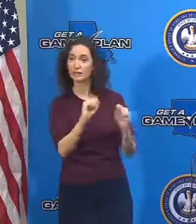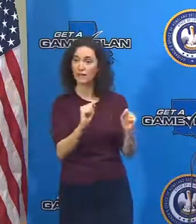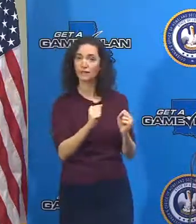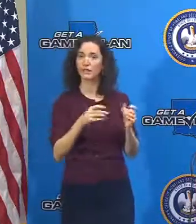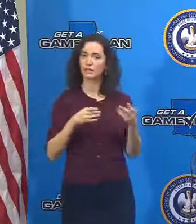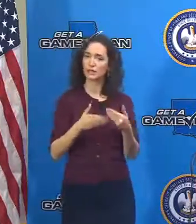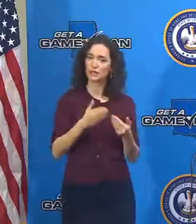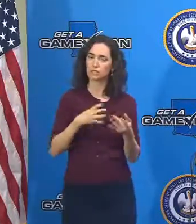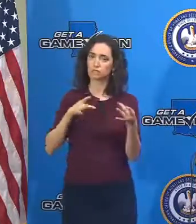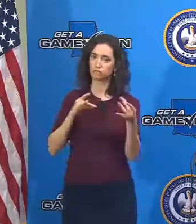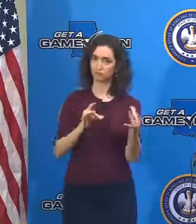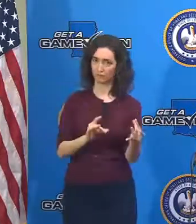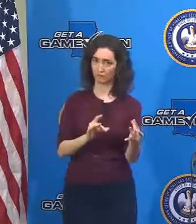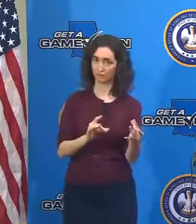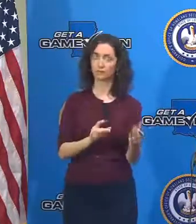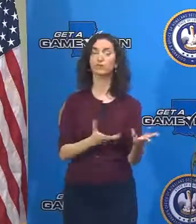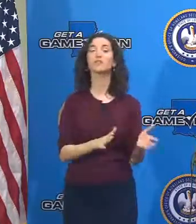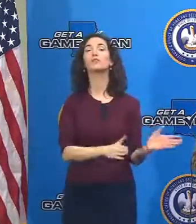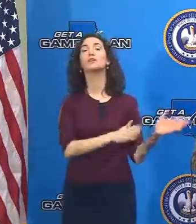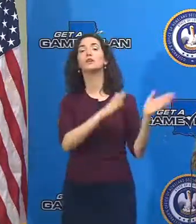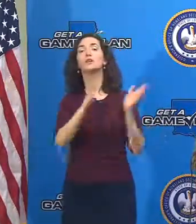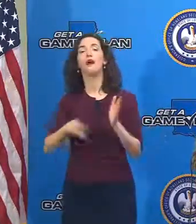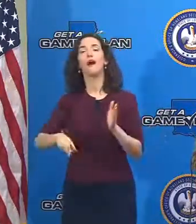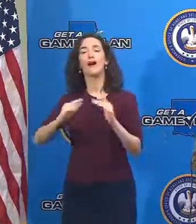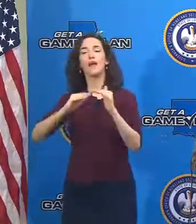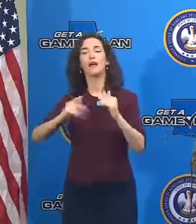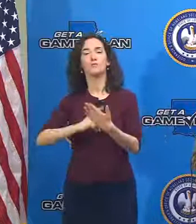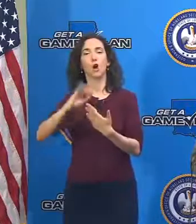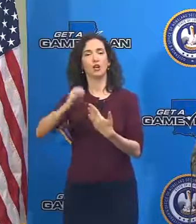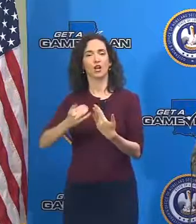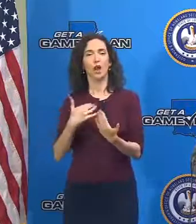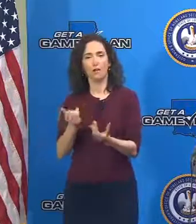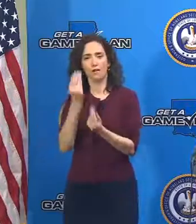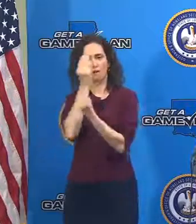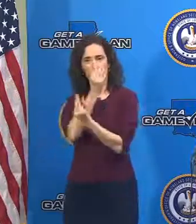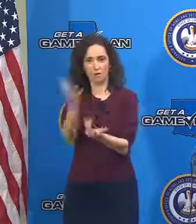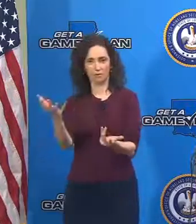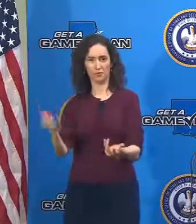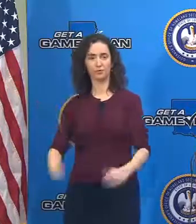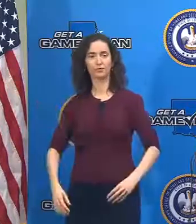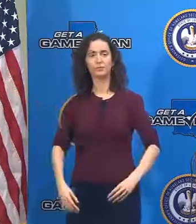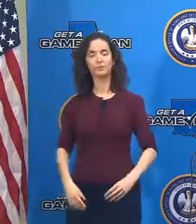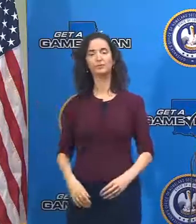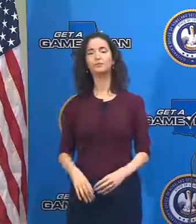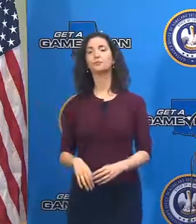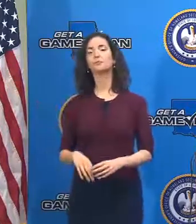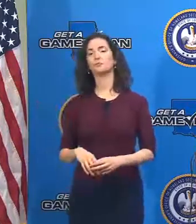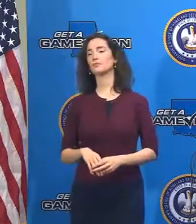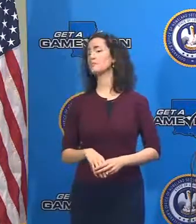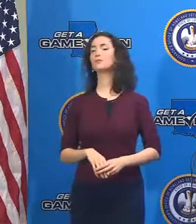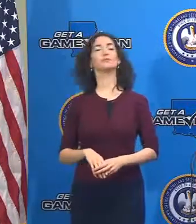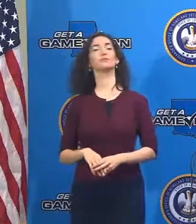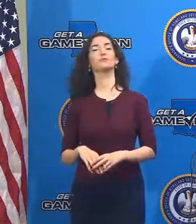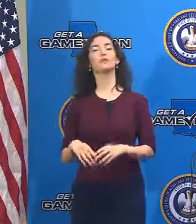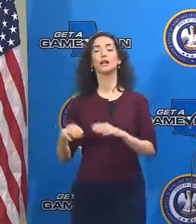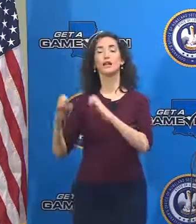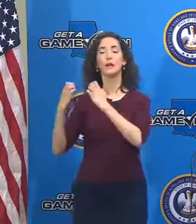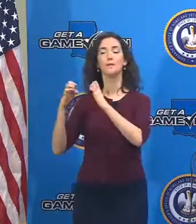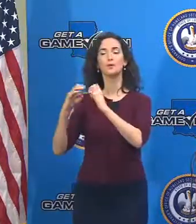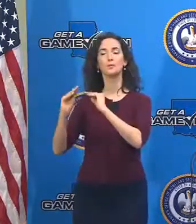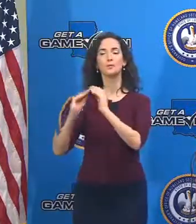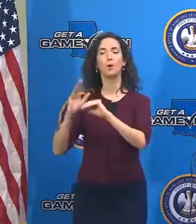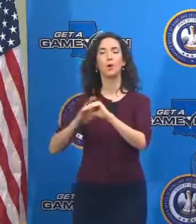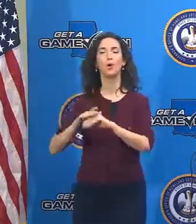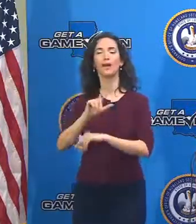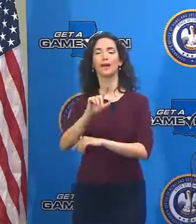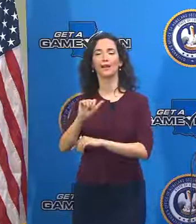and efficient. And then we have some high-level projects I'd like to update you on in terms of what we've been able to do. Emergency repairs on